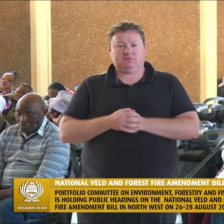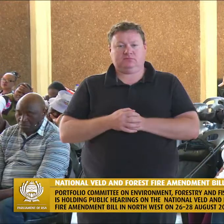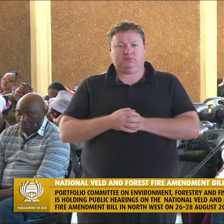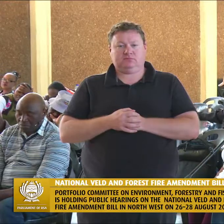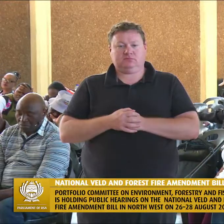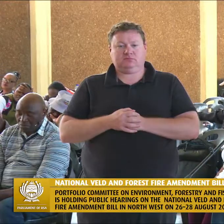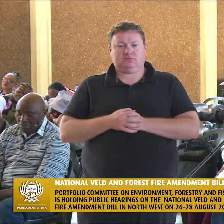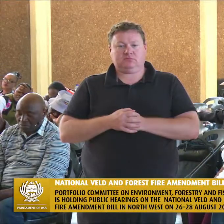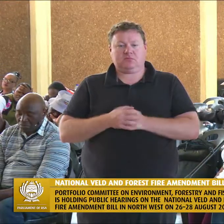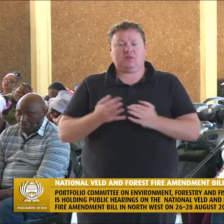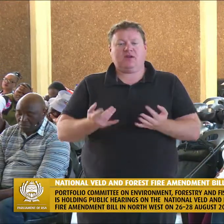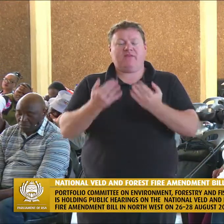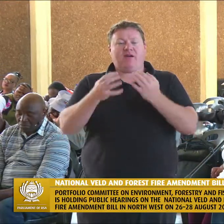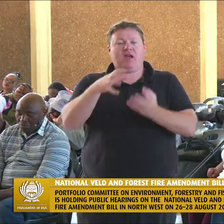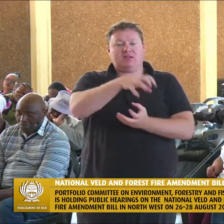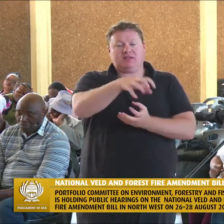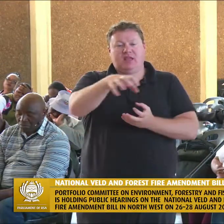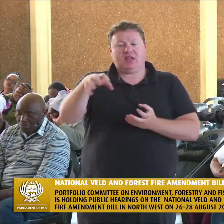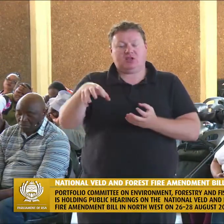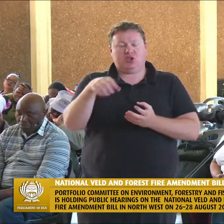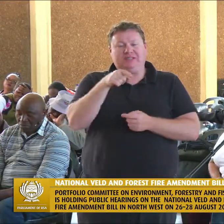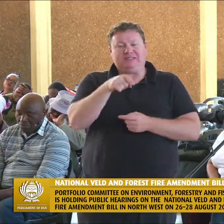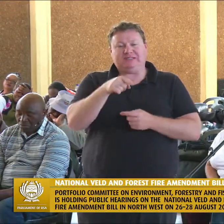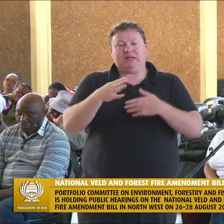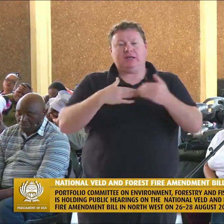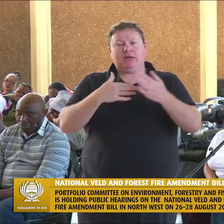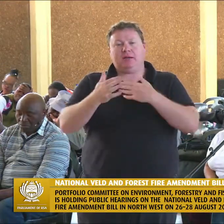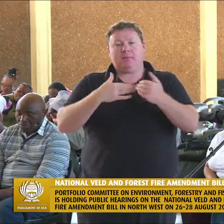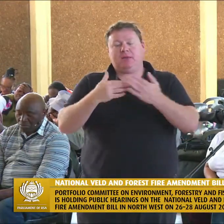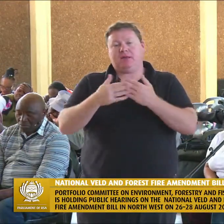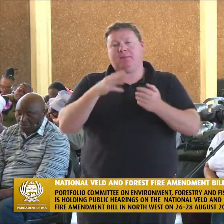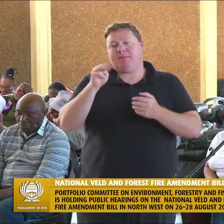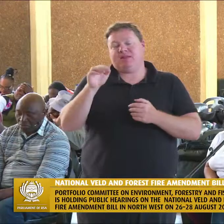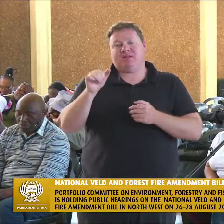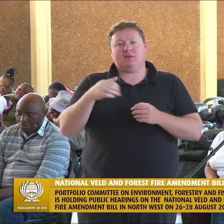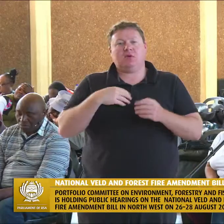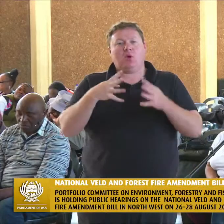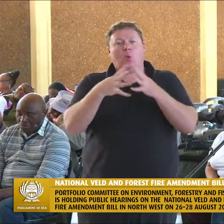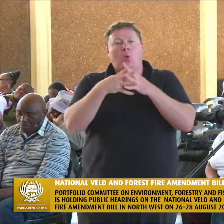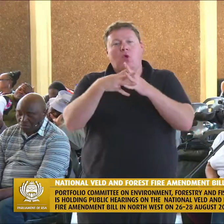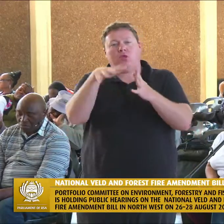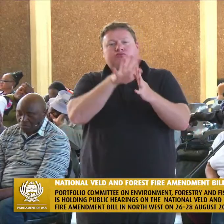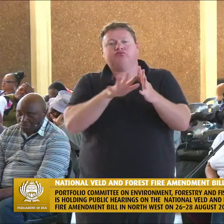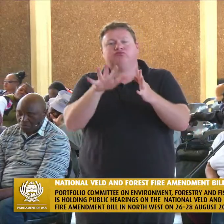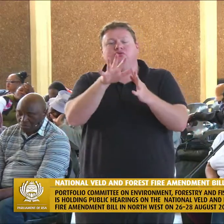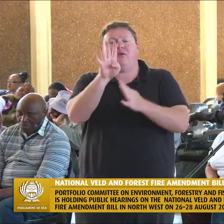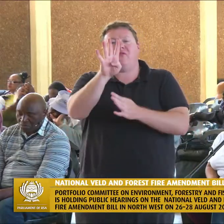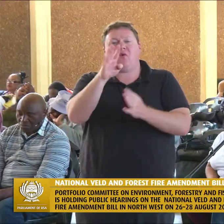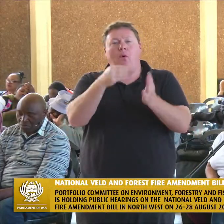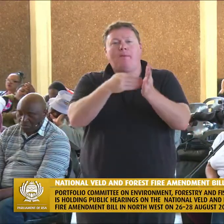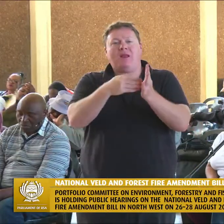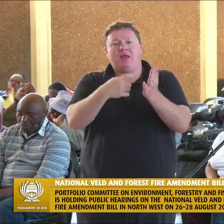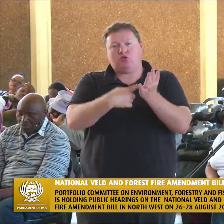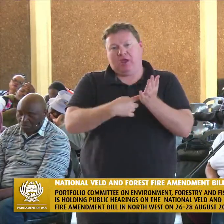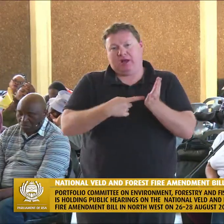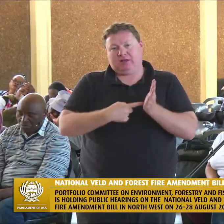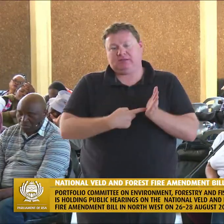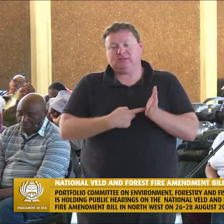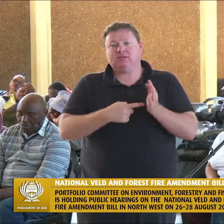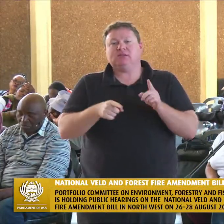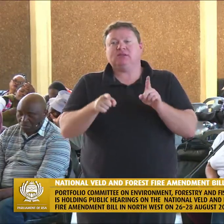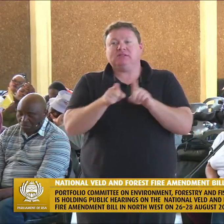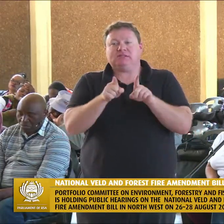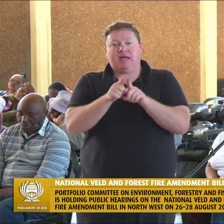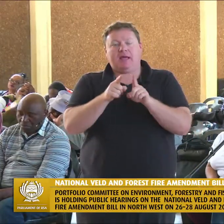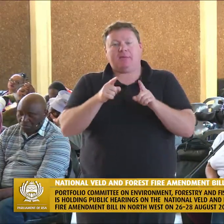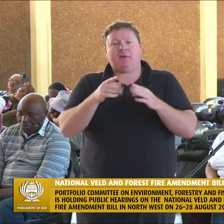fire station which is which is built in patsimba they say it's worth 4 million even and the household that i'm